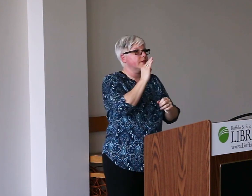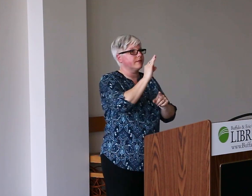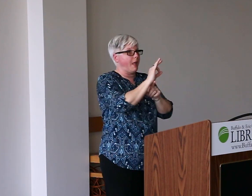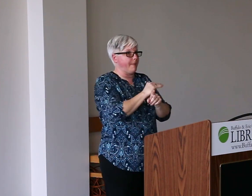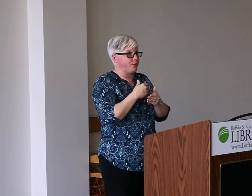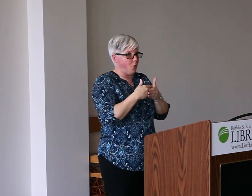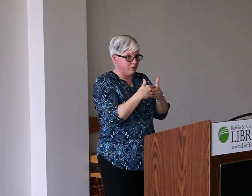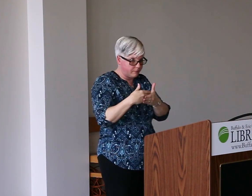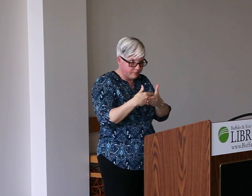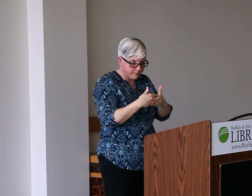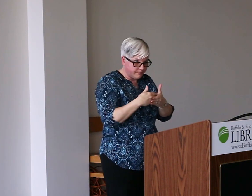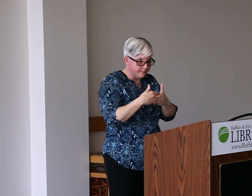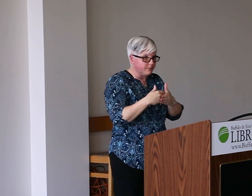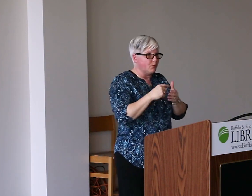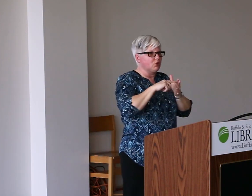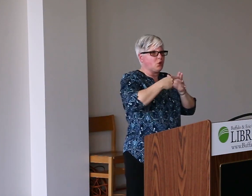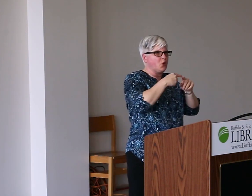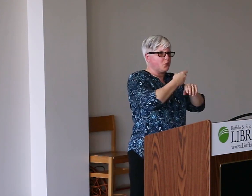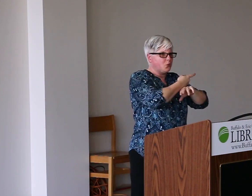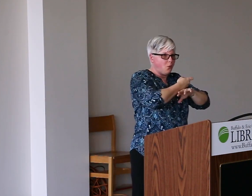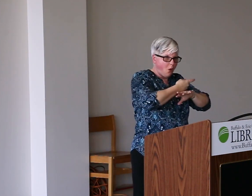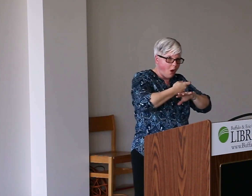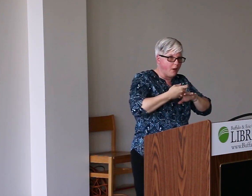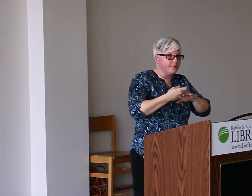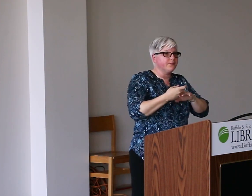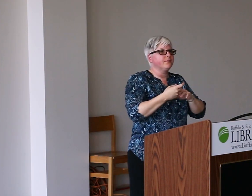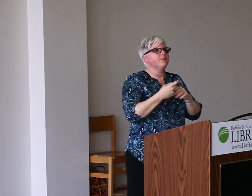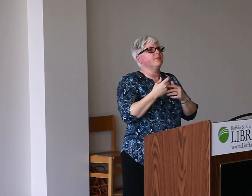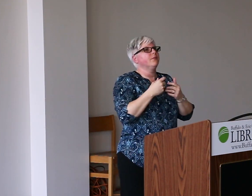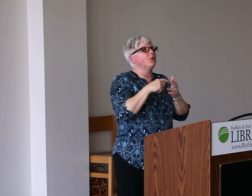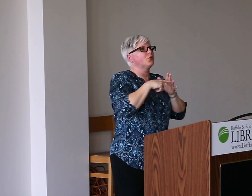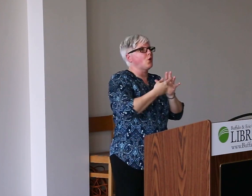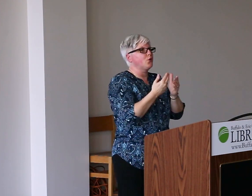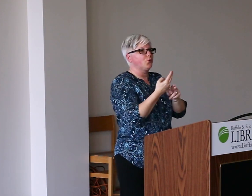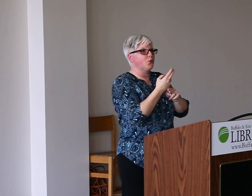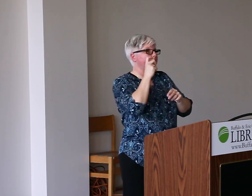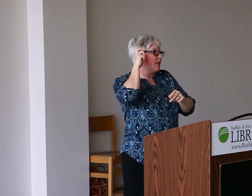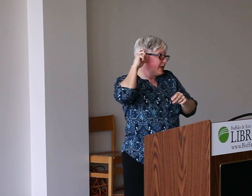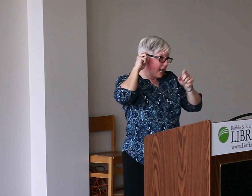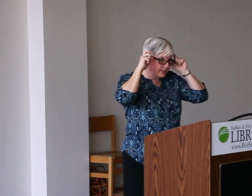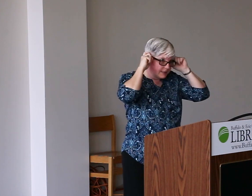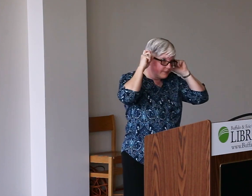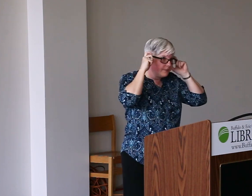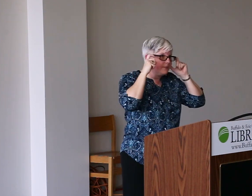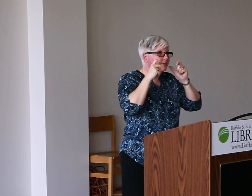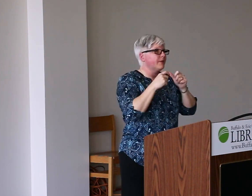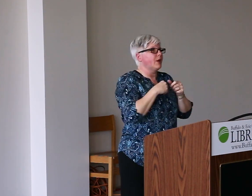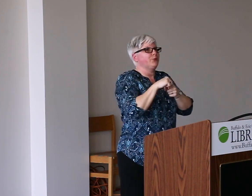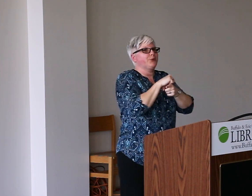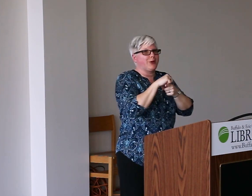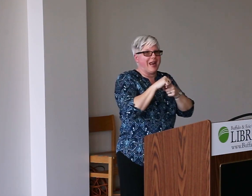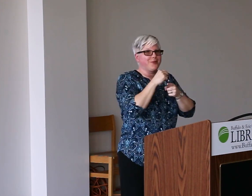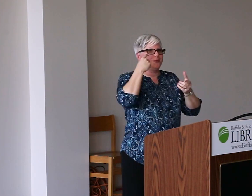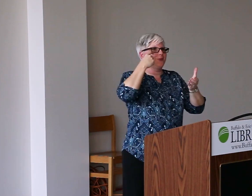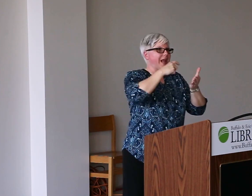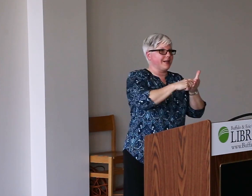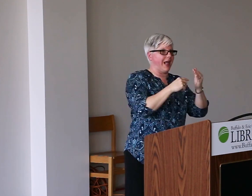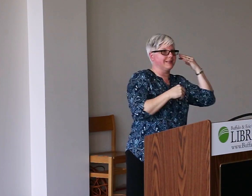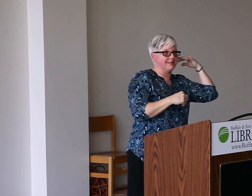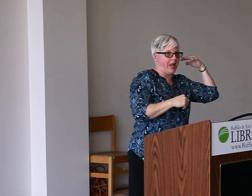So starting at 9 months, I started to crawl and I started to use hearing aids. I